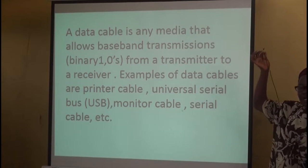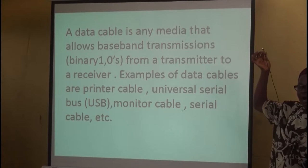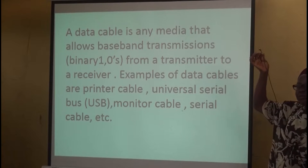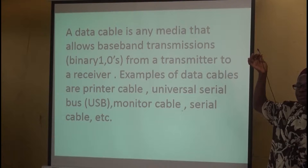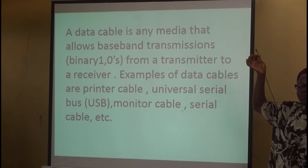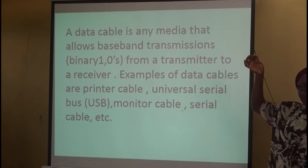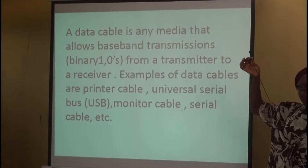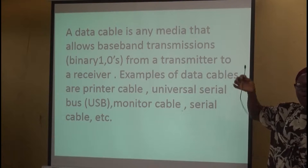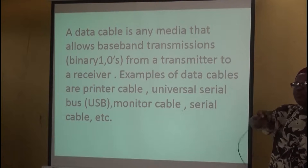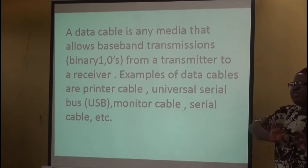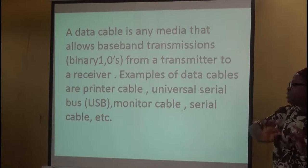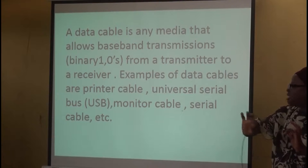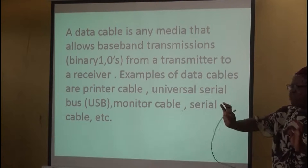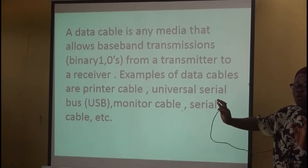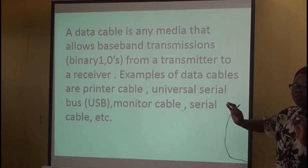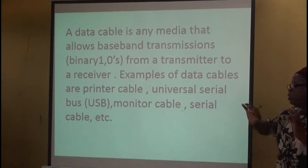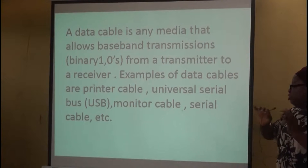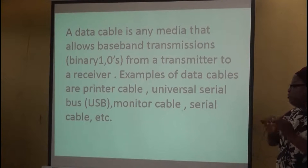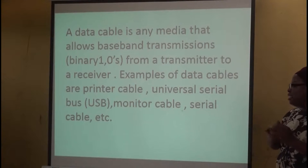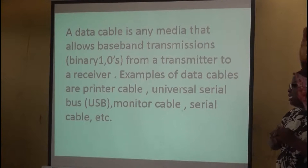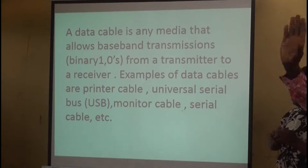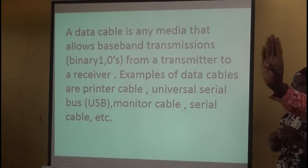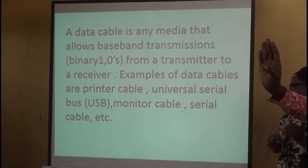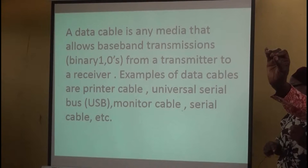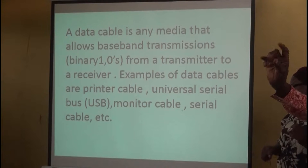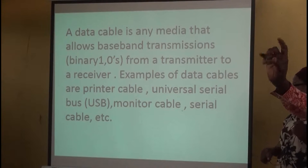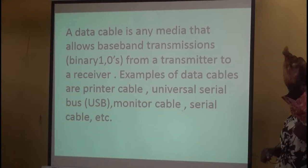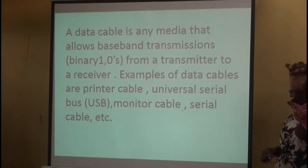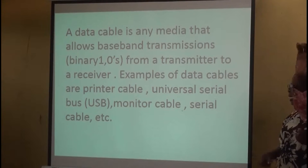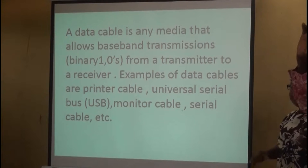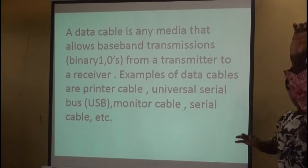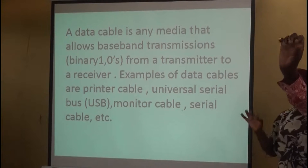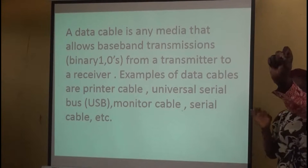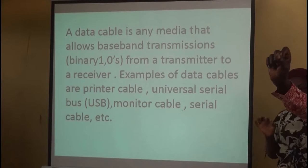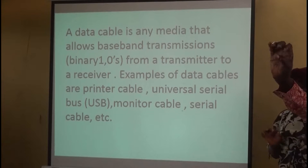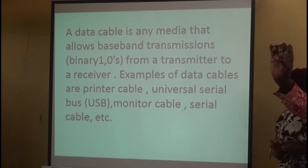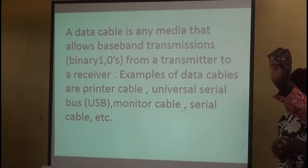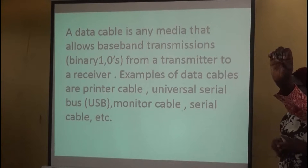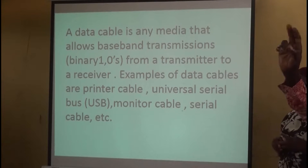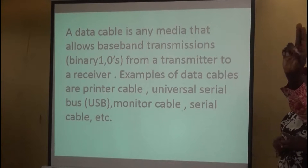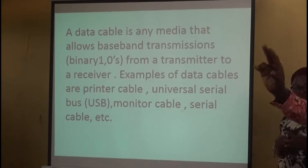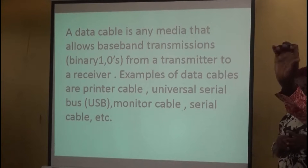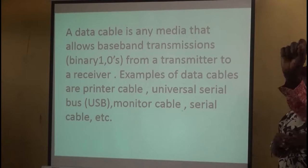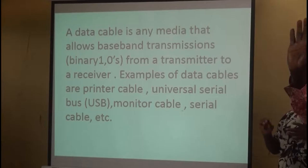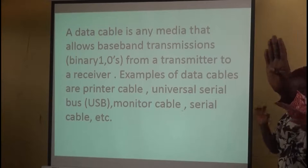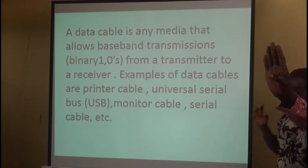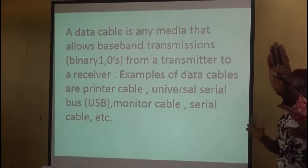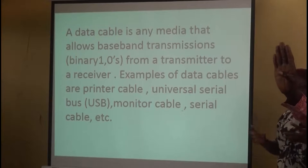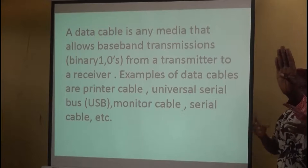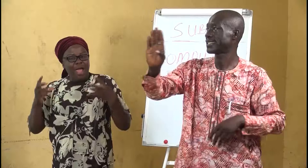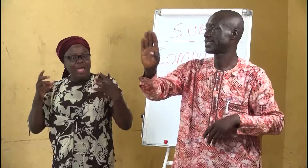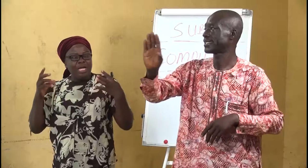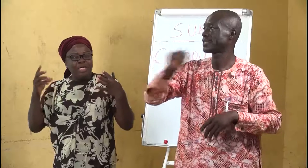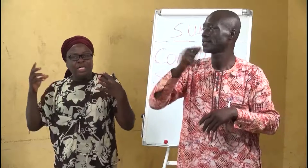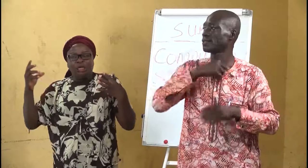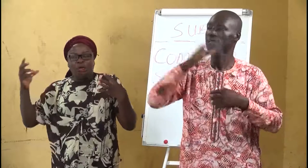said about, we have different type of universal serial bus. The monitor cable, the one